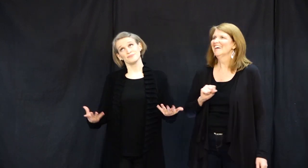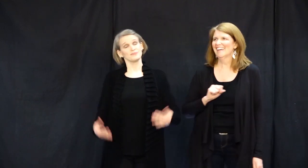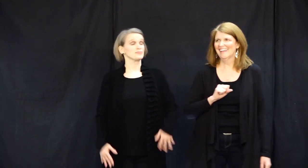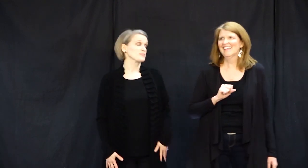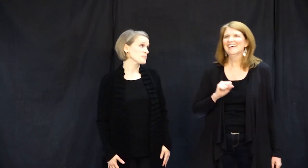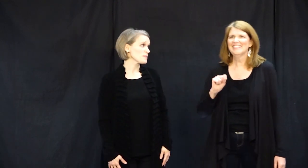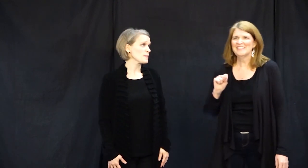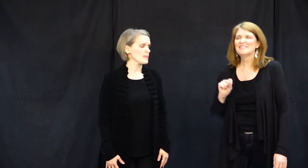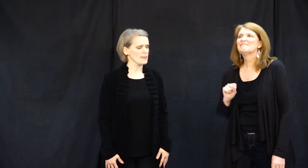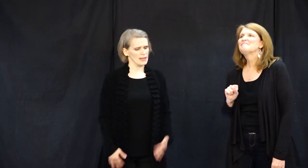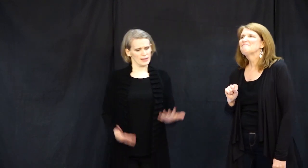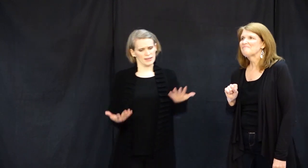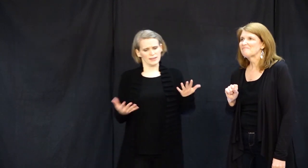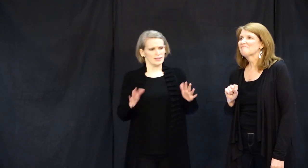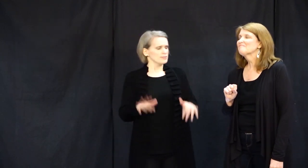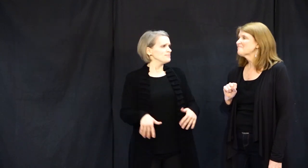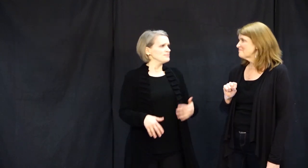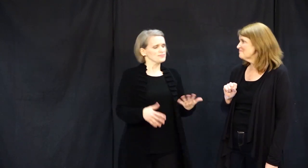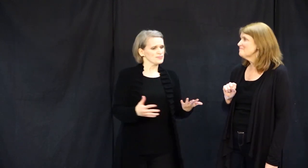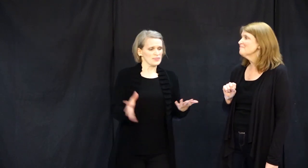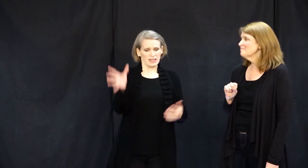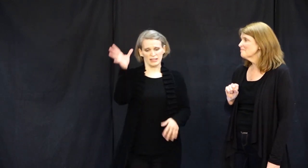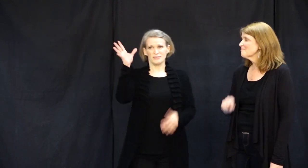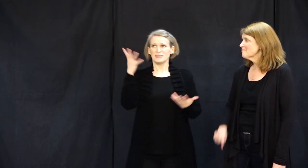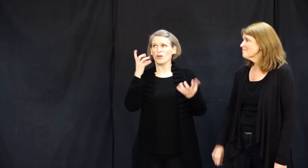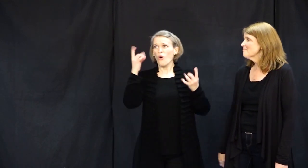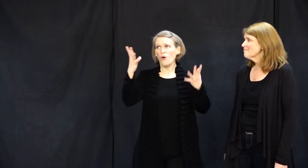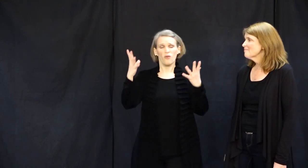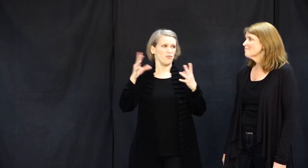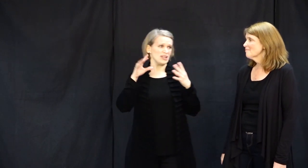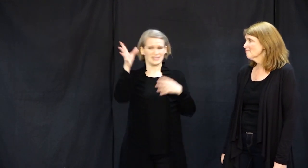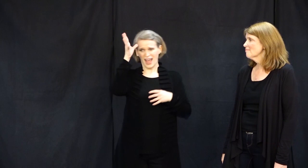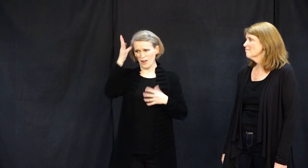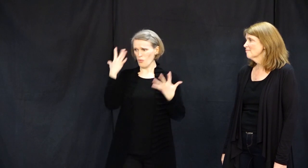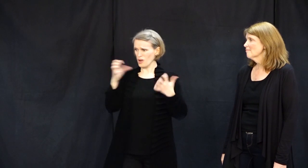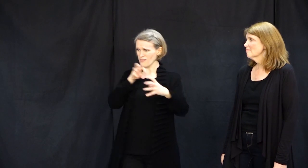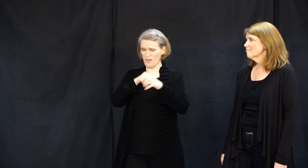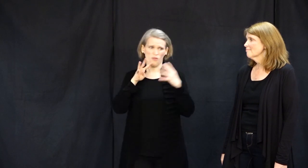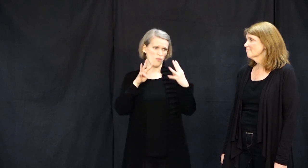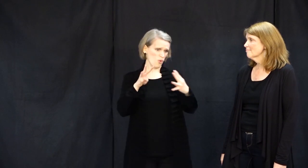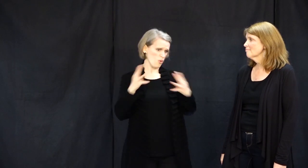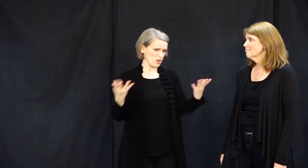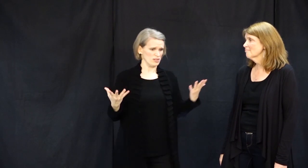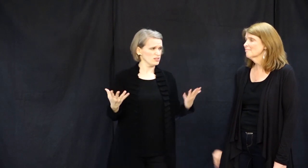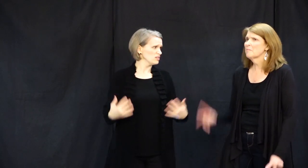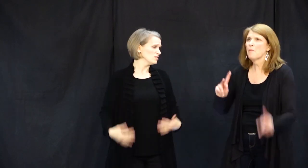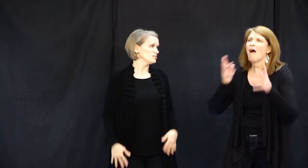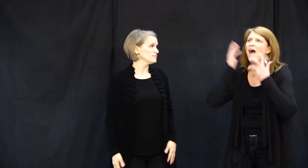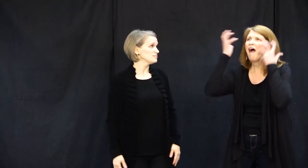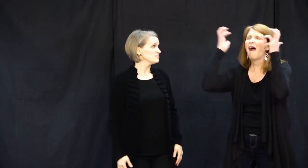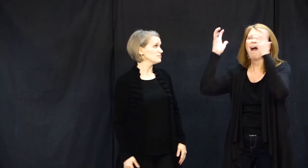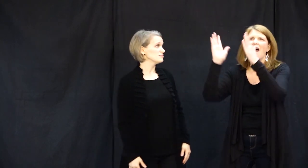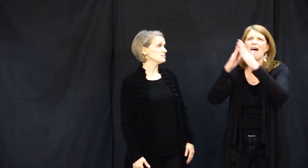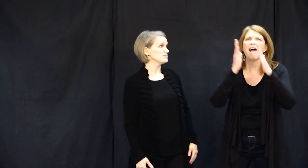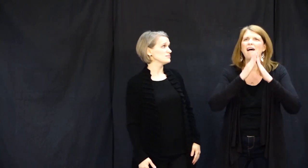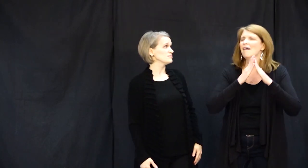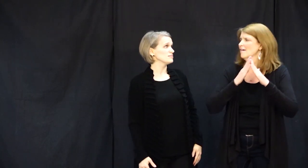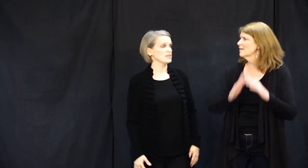Angelica, work. It's bad enough Daddy wants to go to war. People shouting in the square. It's bad enough there'll